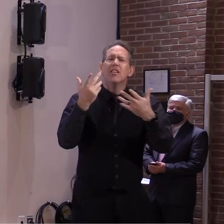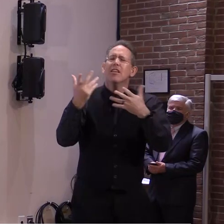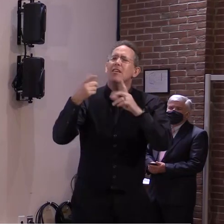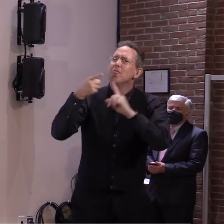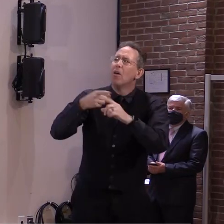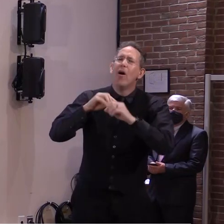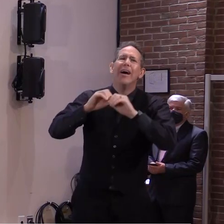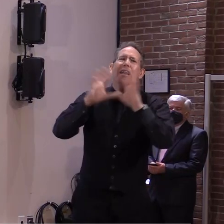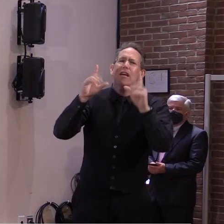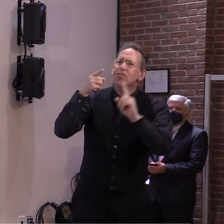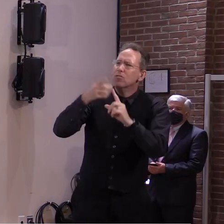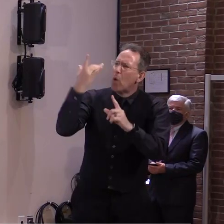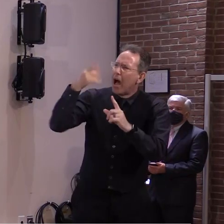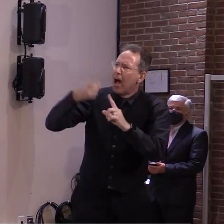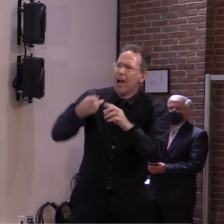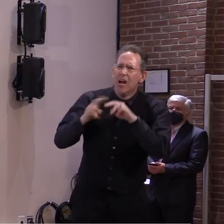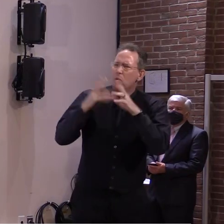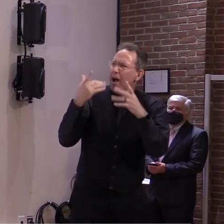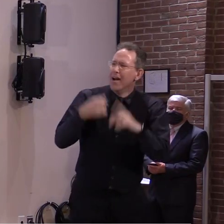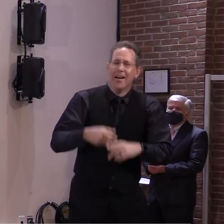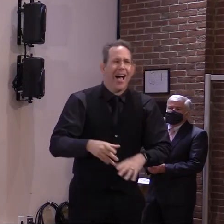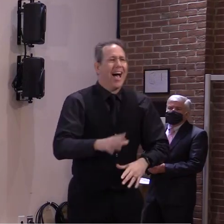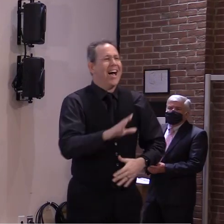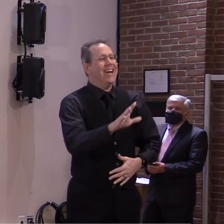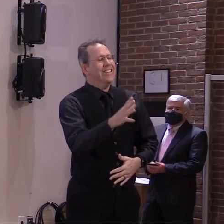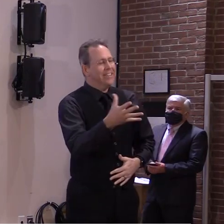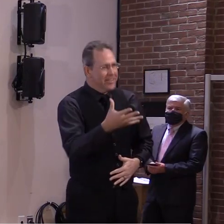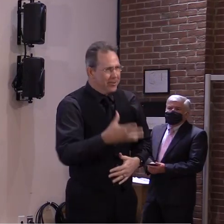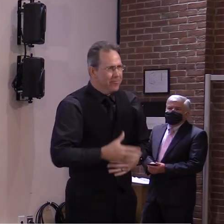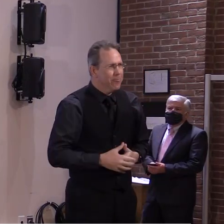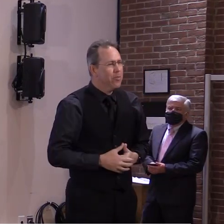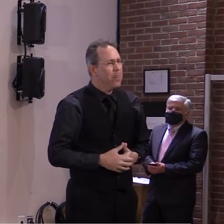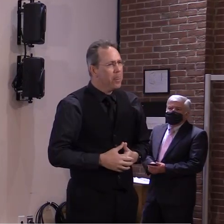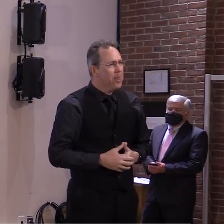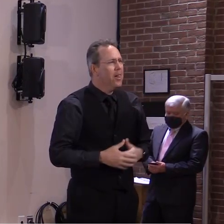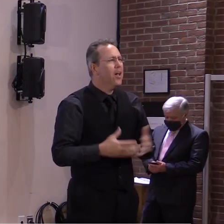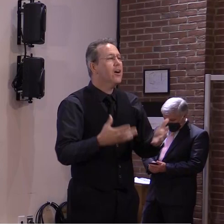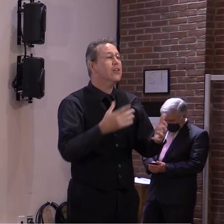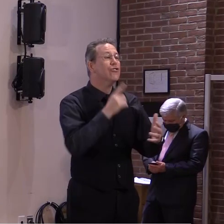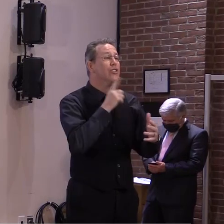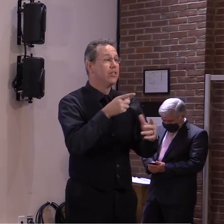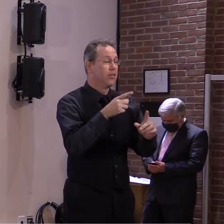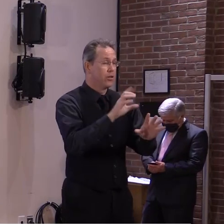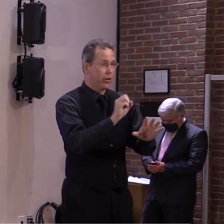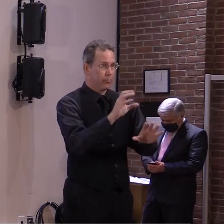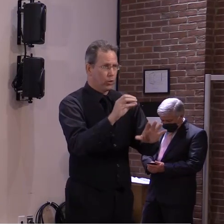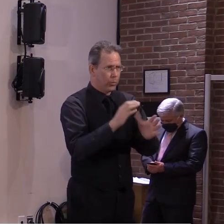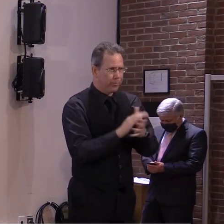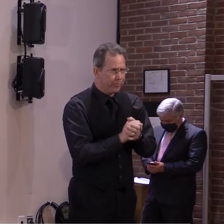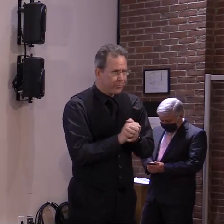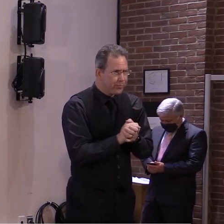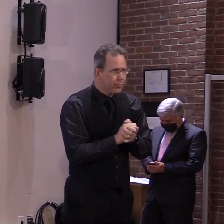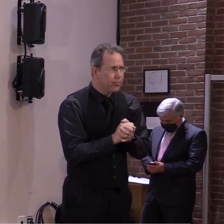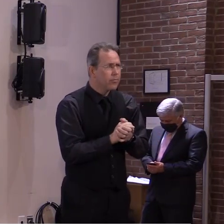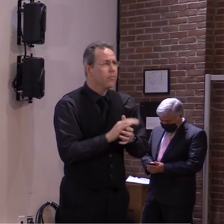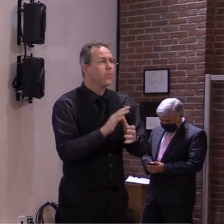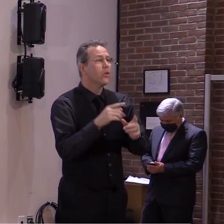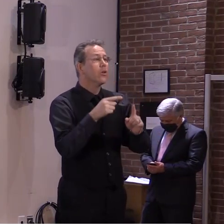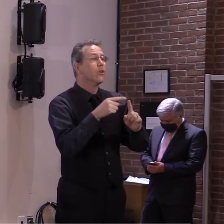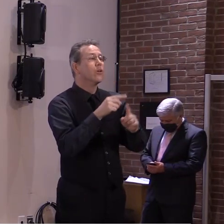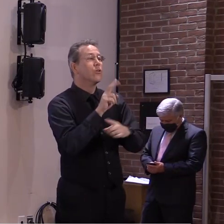the thesis that the positivity rate is so high. It's the highest it's been in a long, long time, which is